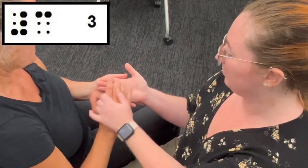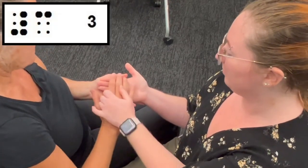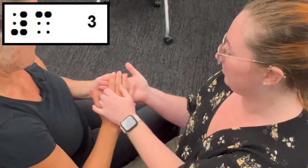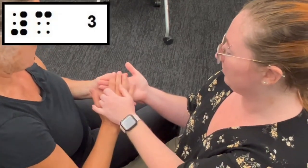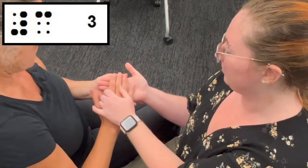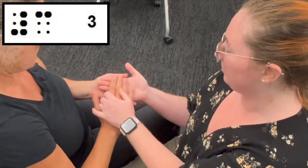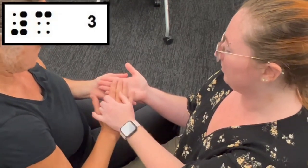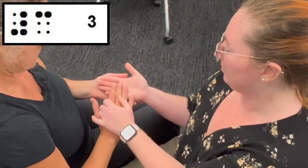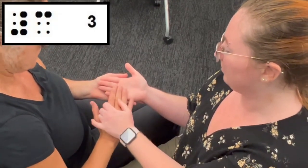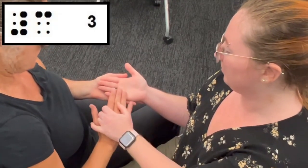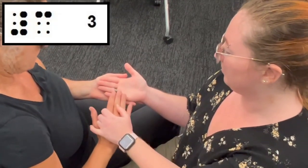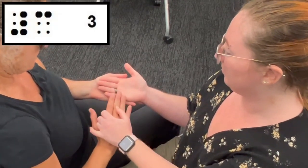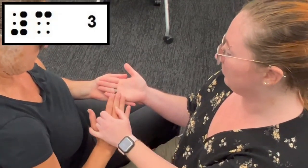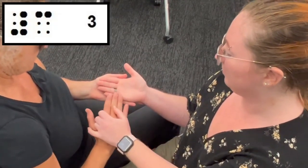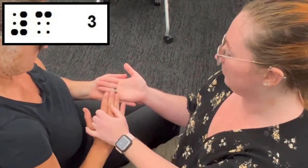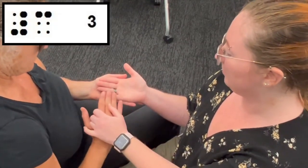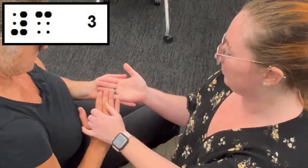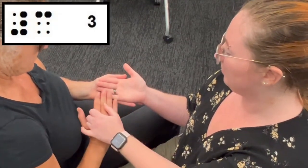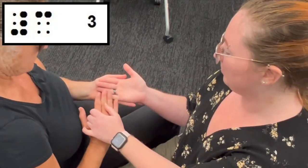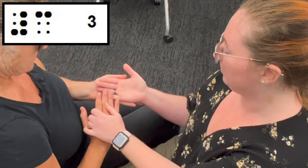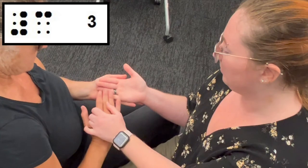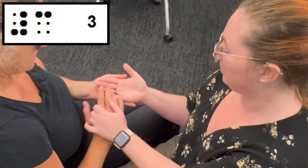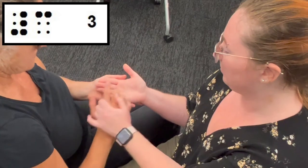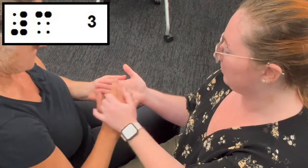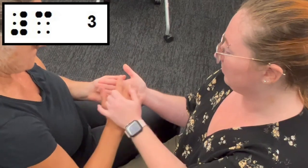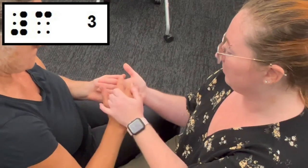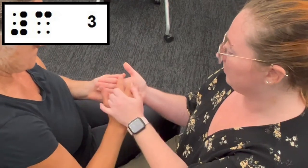3 is dots 1 and 4.